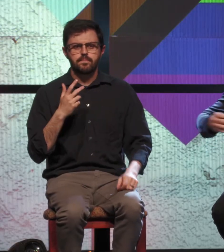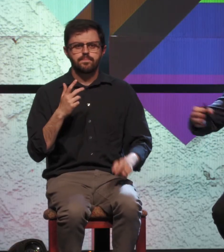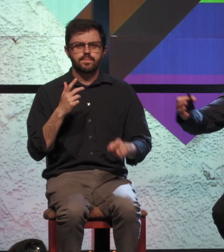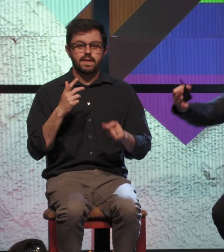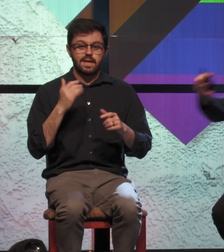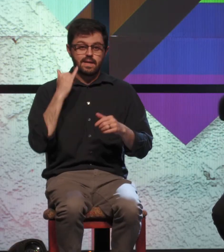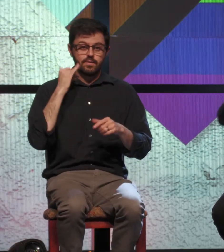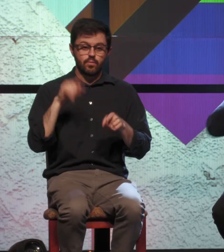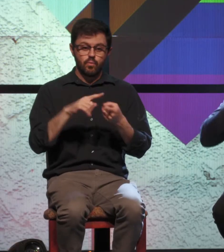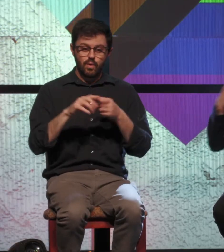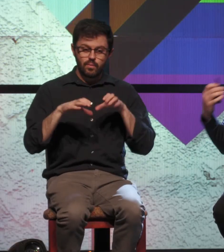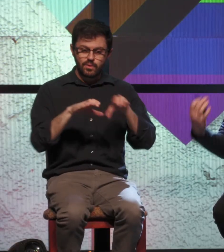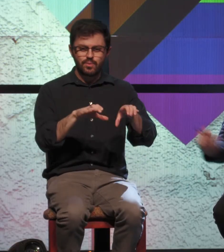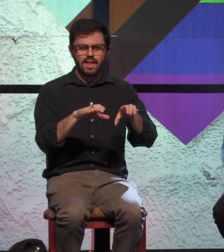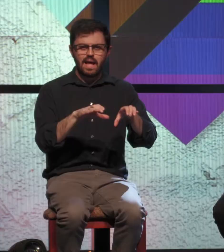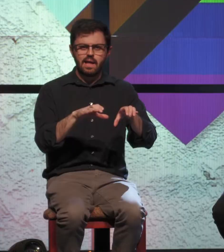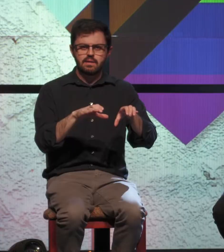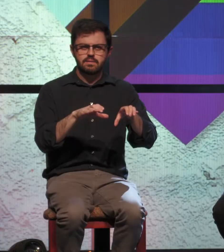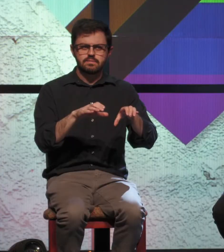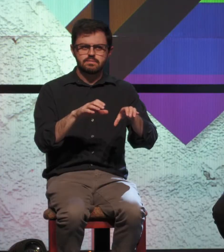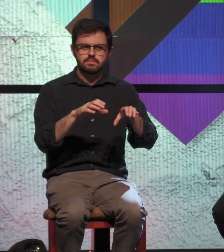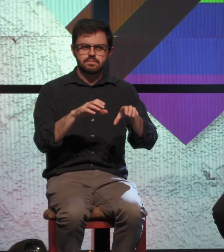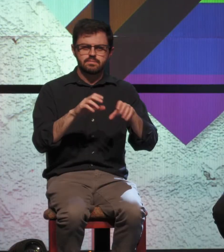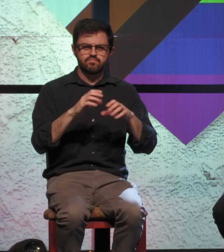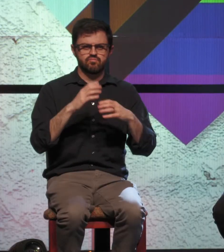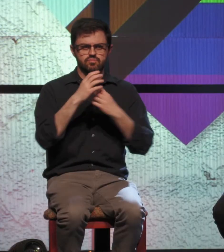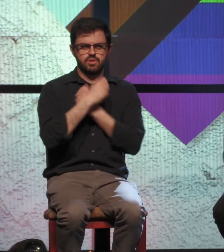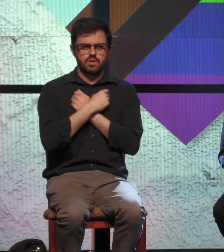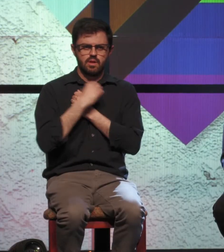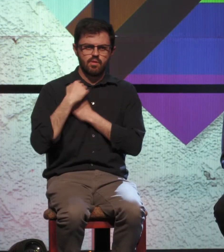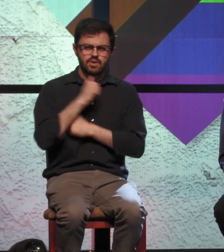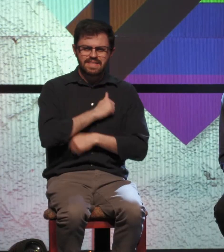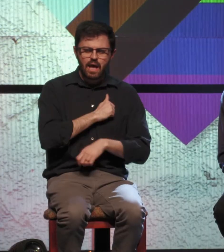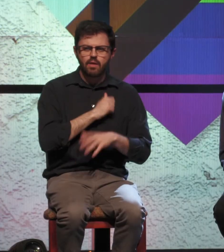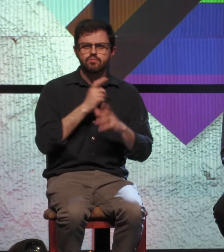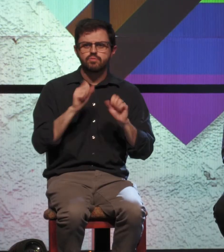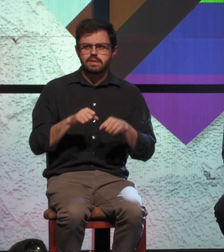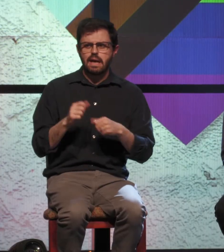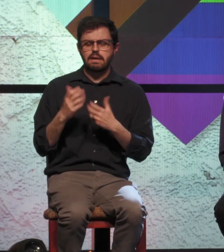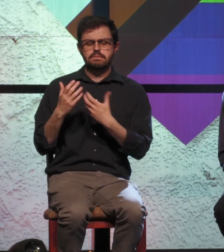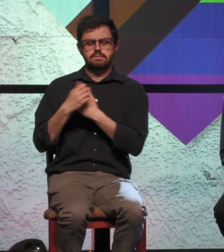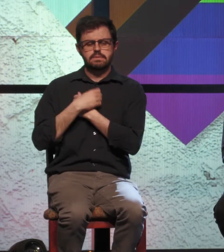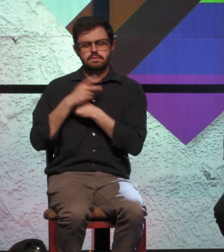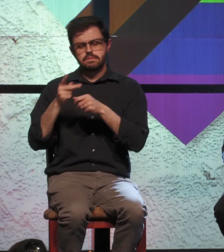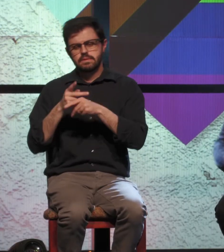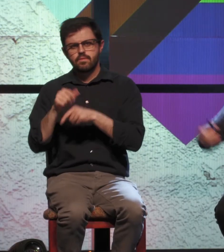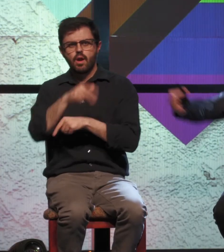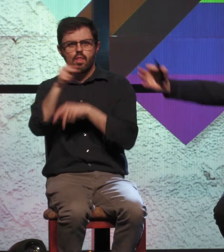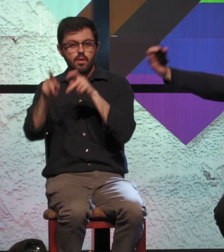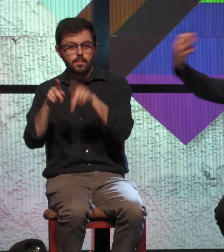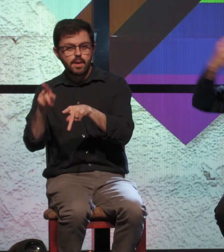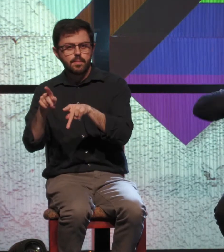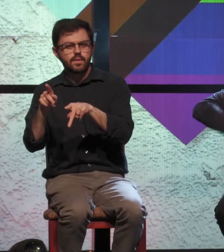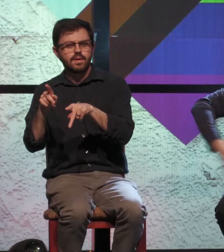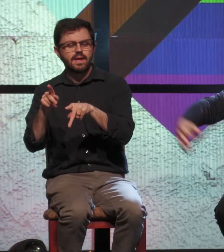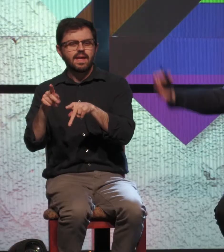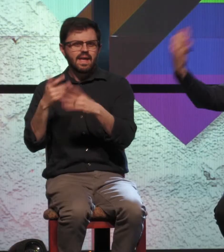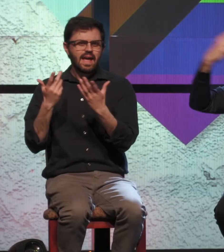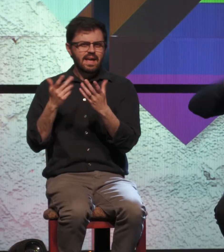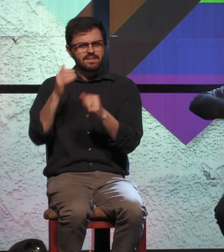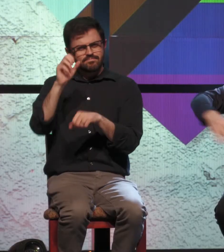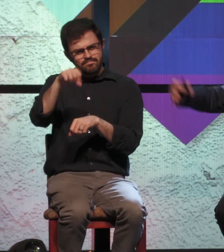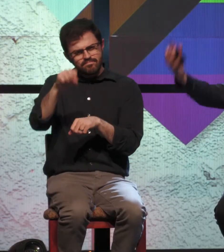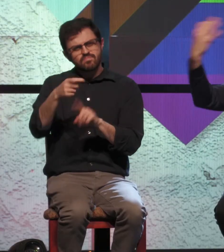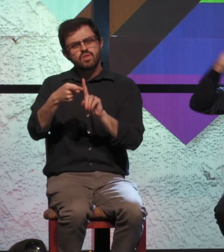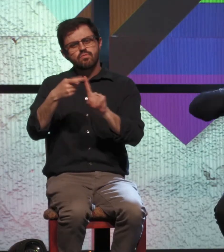us the ability to love and care for others around us. And we're going to talk about our tradition, this Christian tradition, but I'm going to bring in some wisdom from